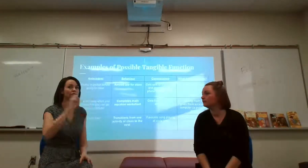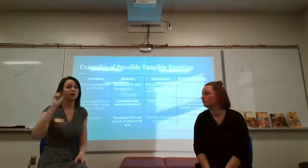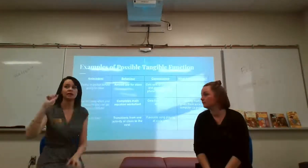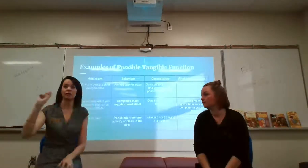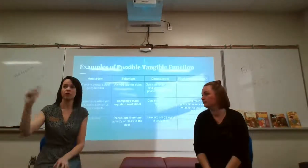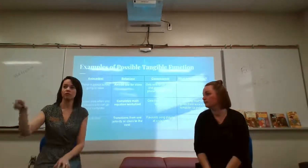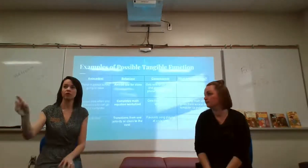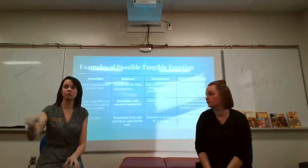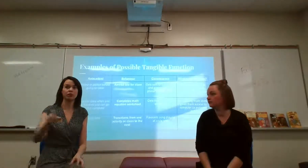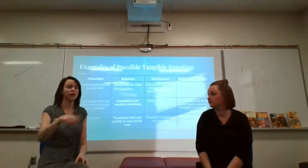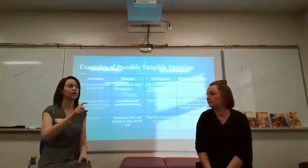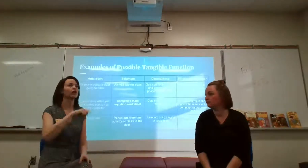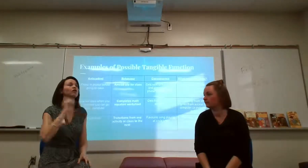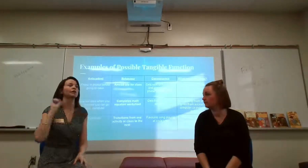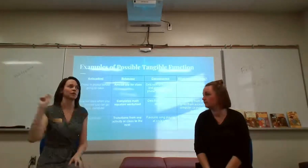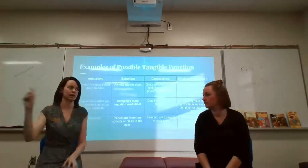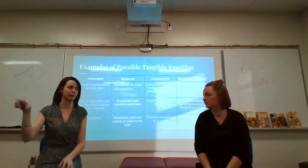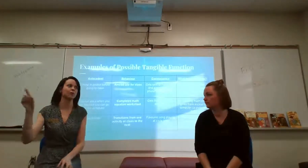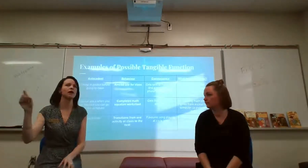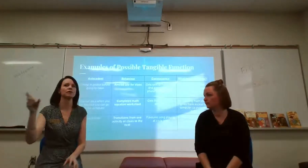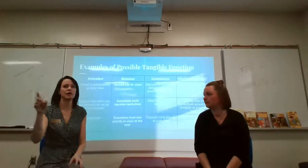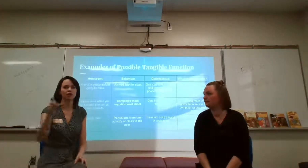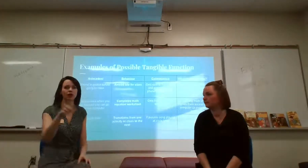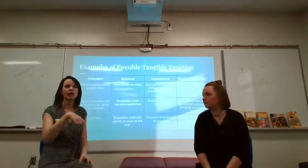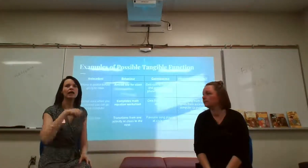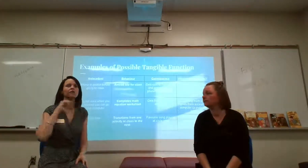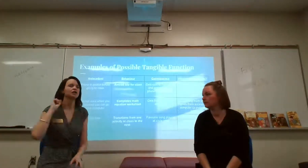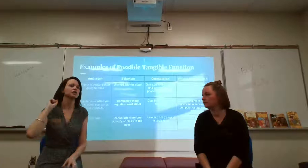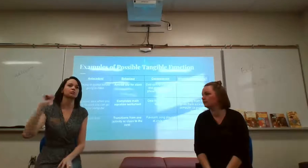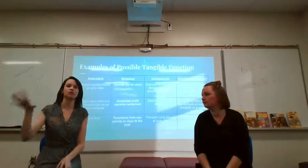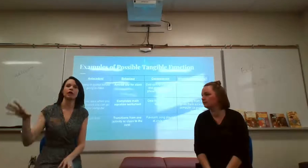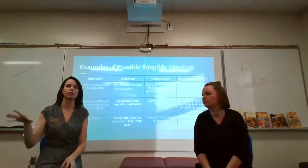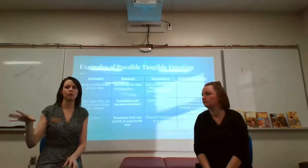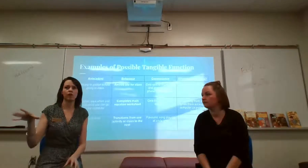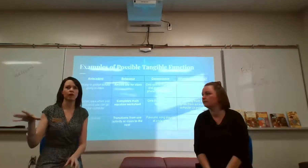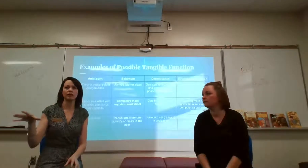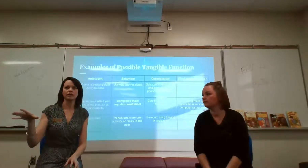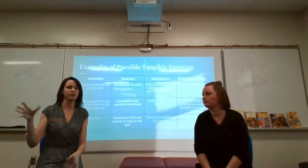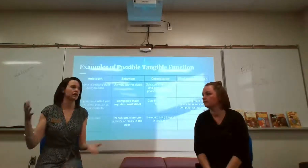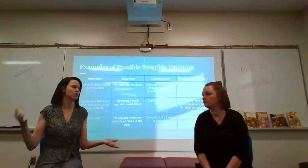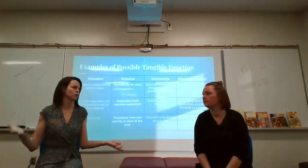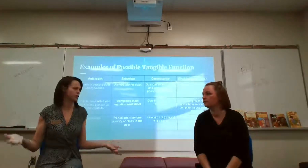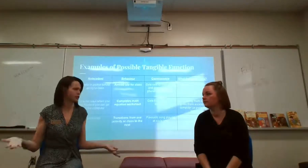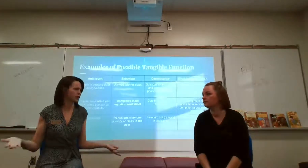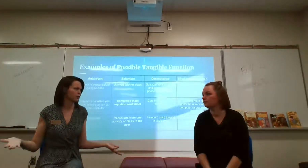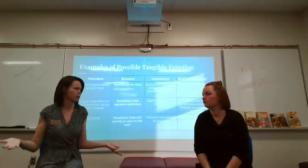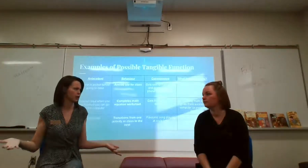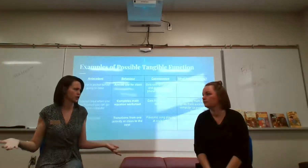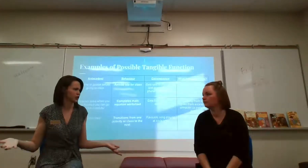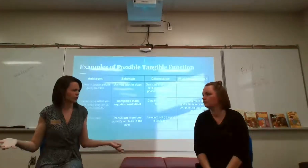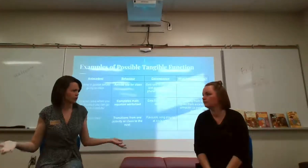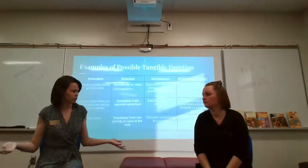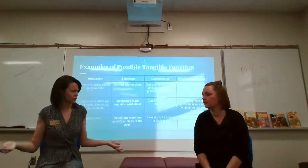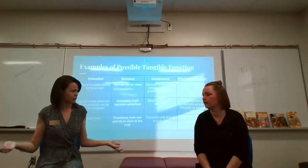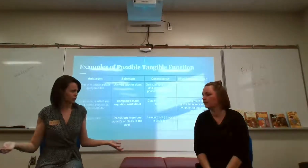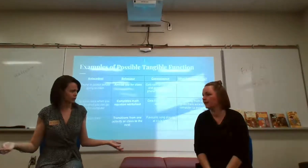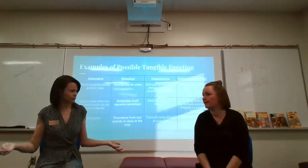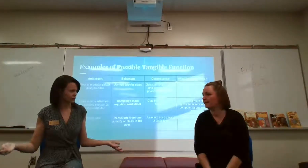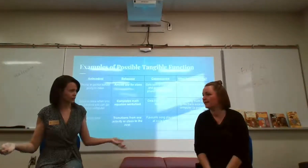starts to get reinforcement, I'm gonna go keep up that behavior. If I just blurt out a random behavior with ice cream in French.